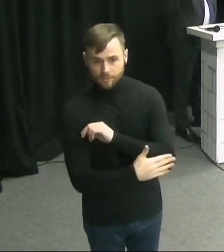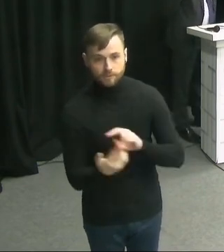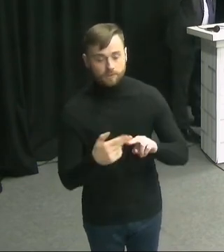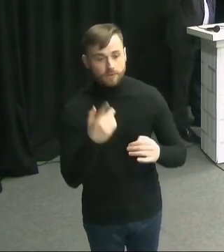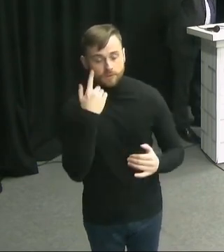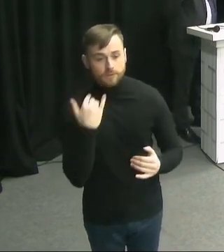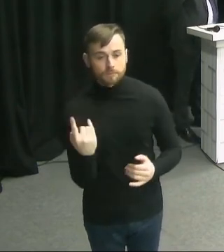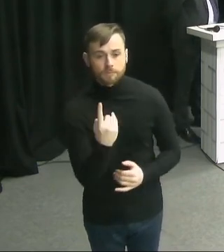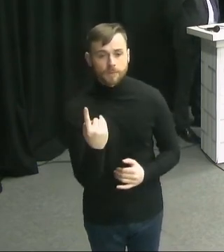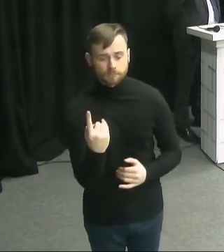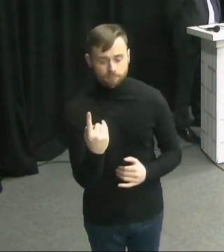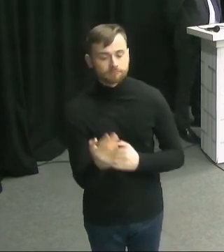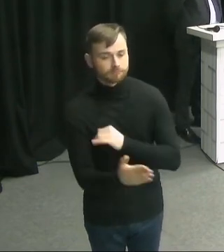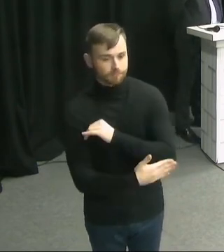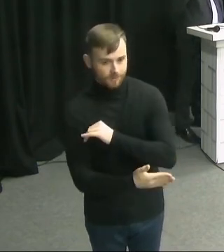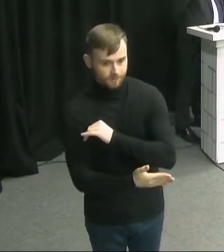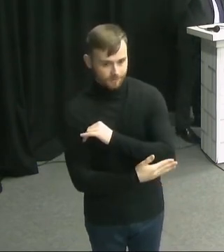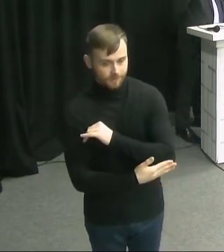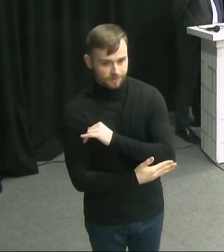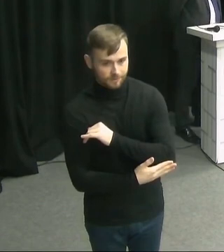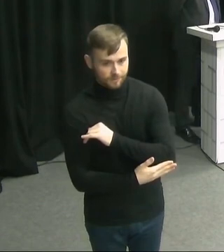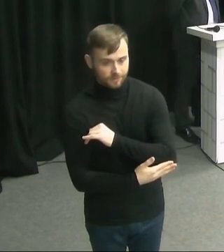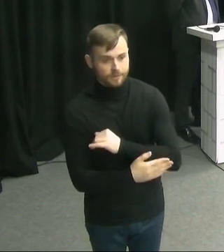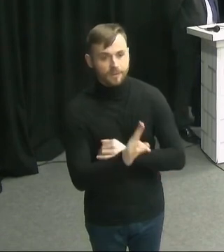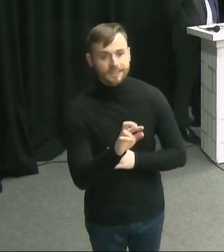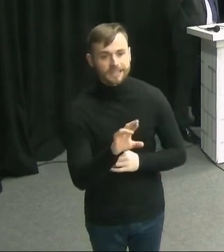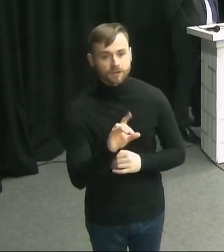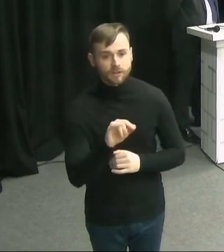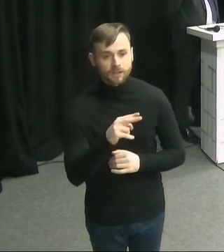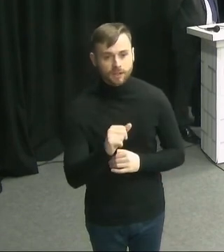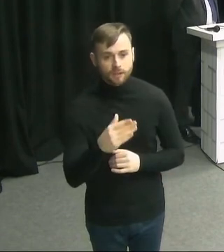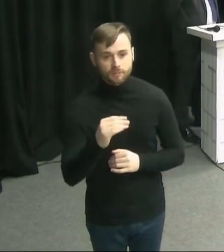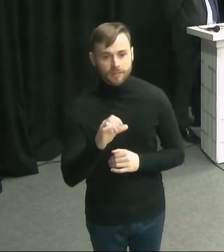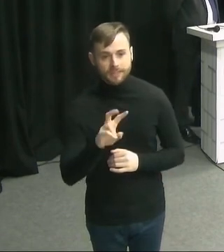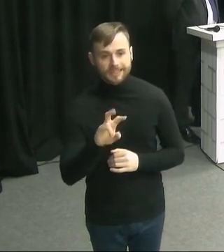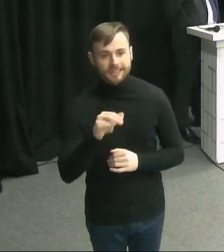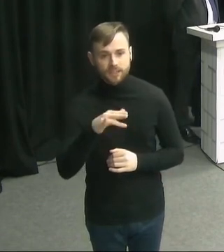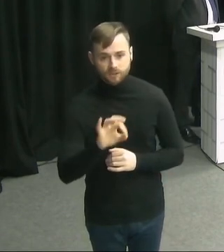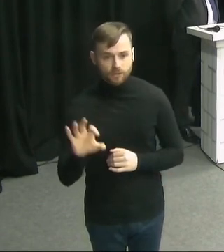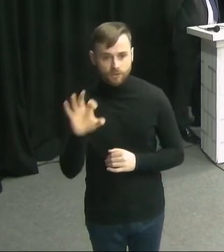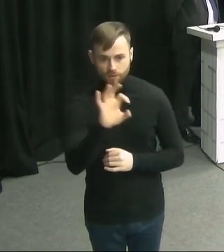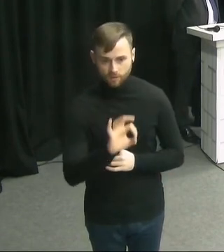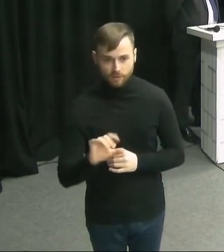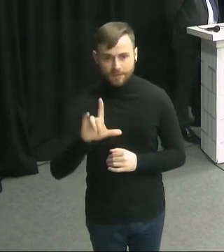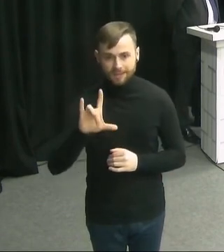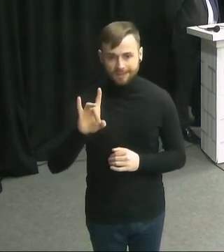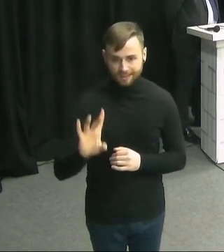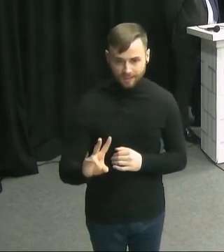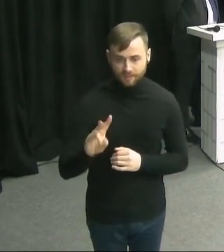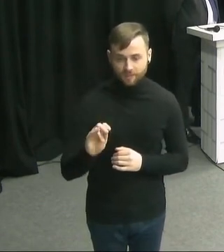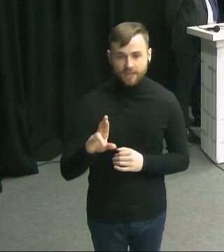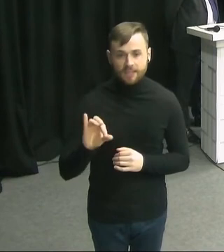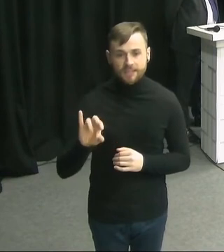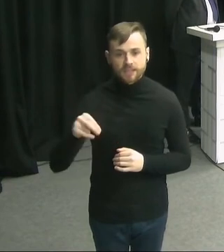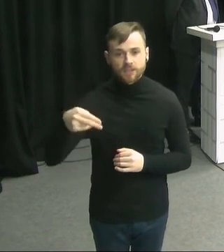the first one and to finish the round table discussions.